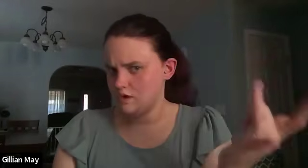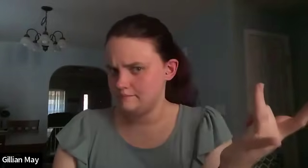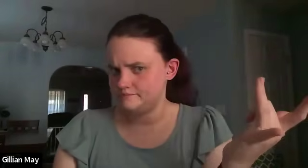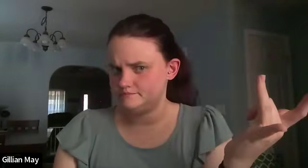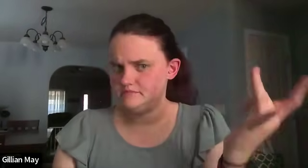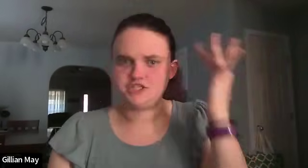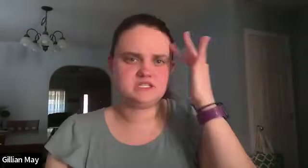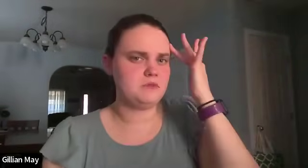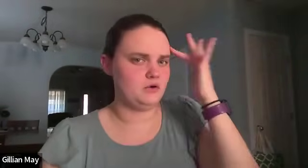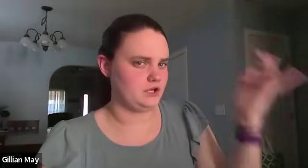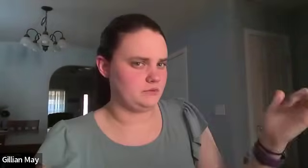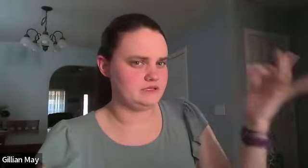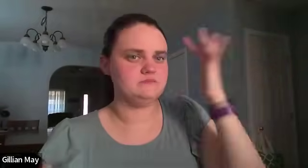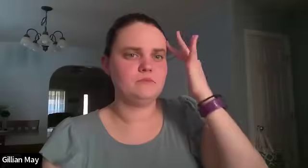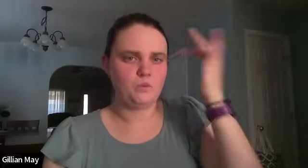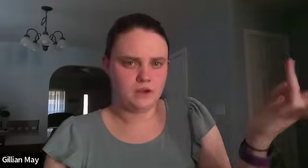Y. It's just the middle finger bends. Y.